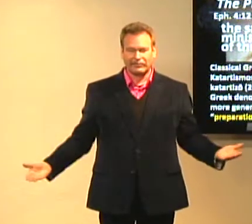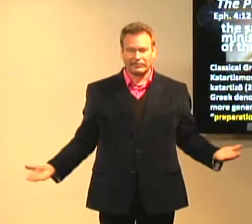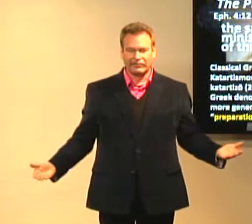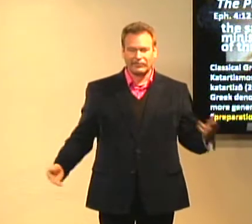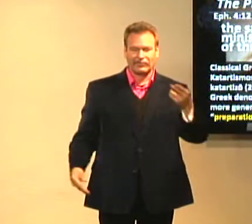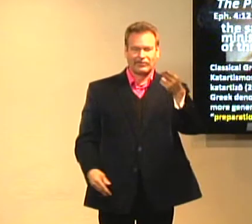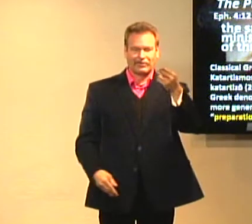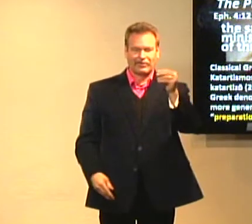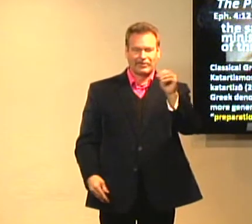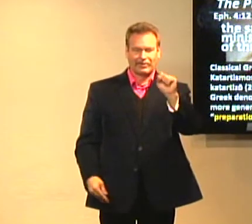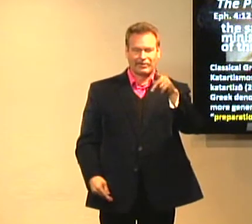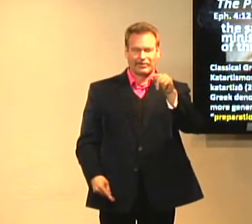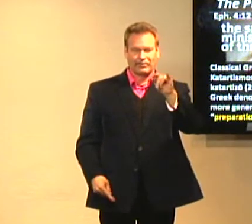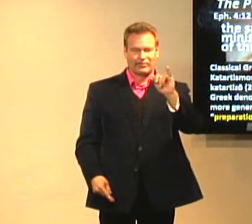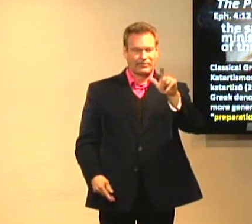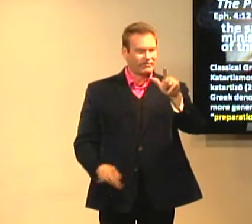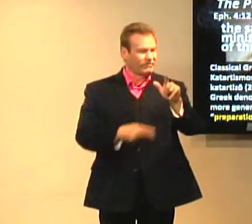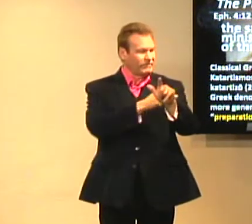this church is like our hospital.